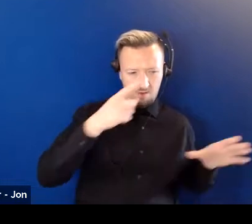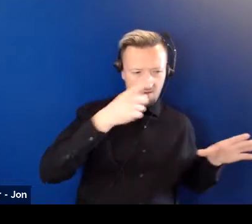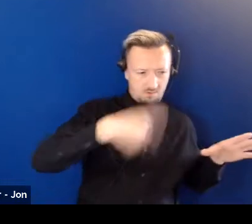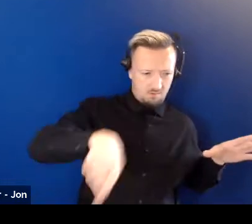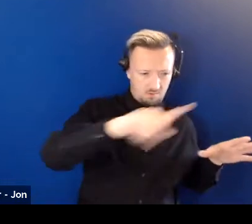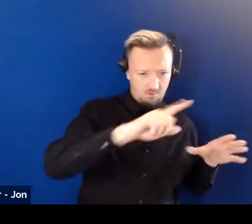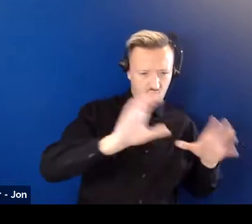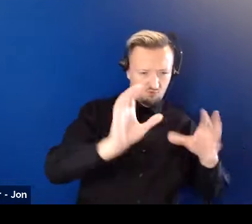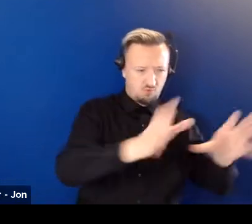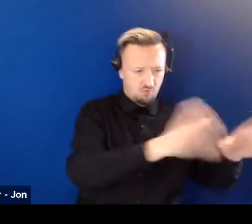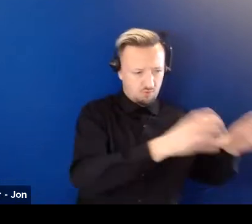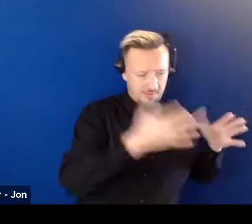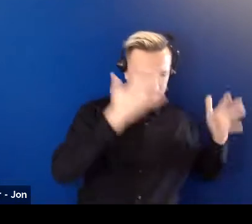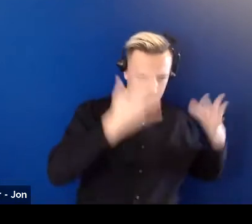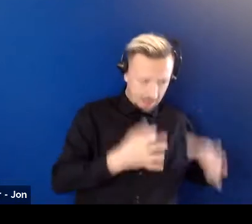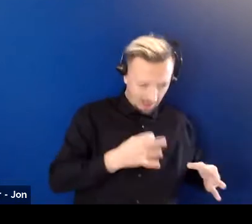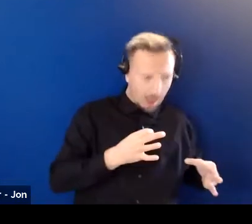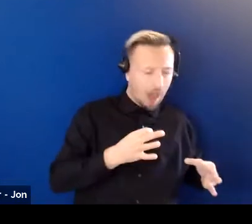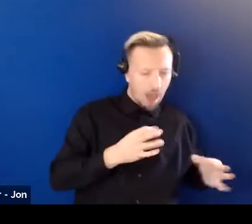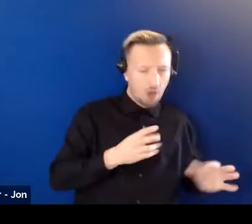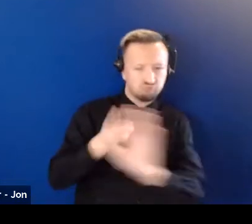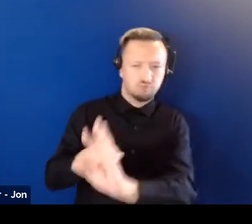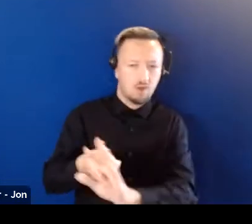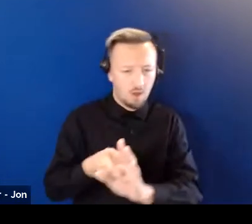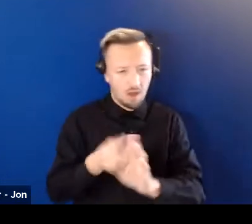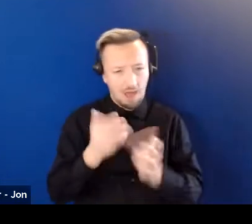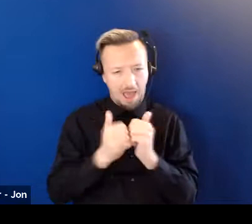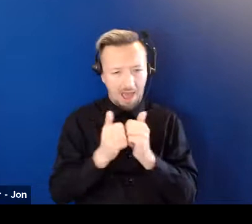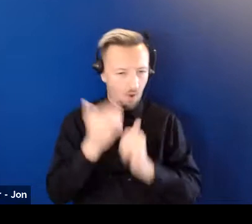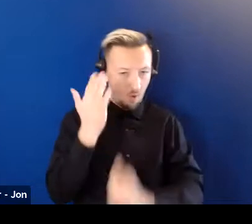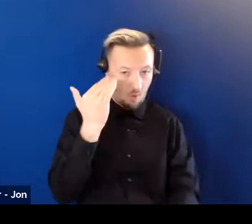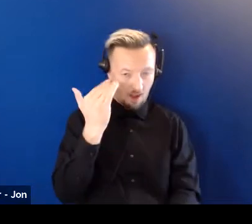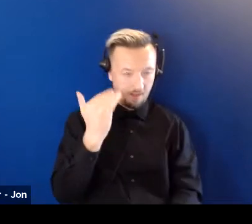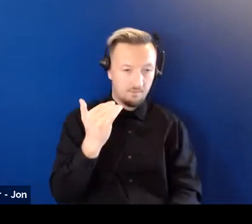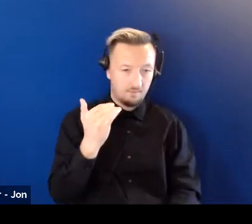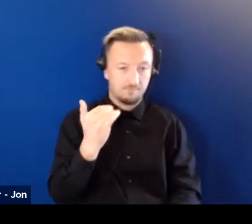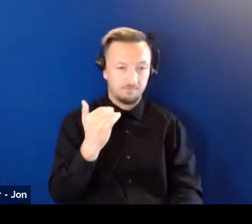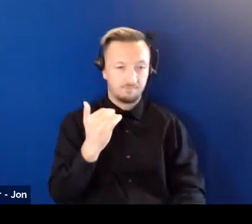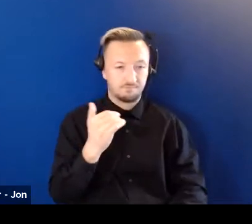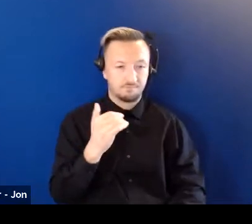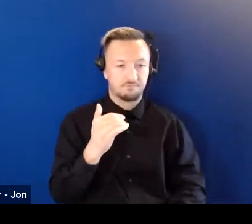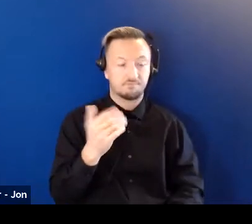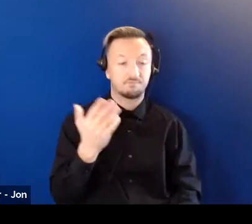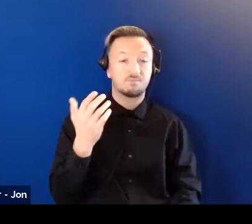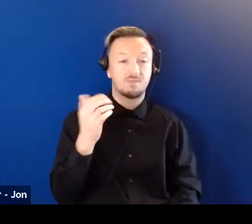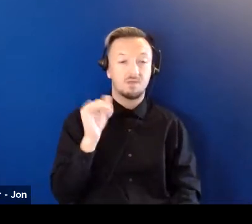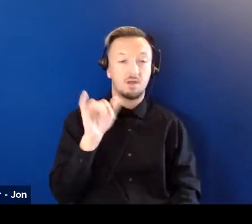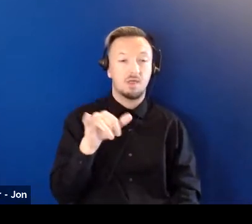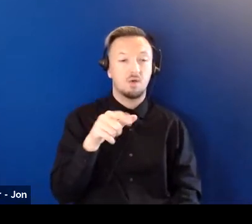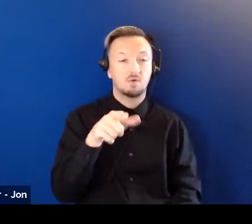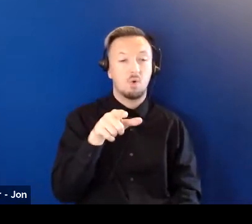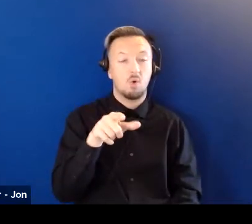And so this is another factor that Centers for Independent Living commented to is, how did